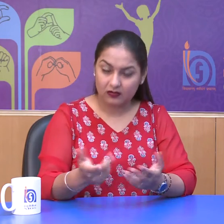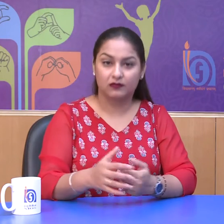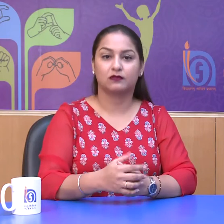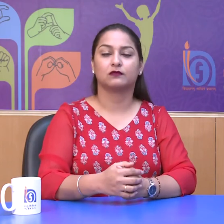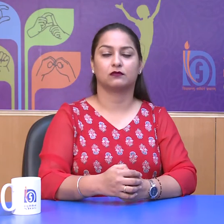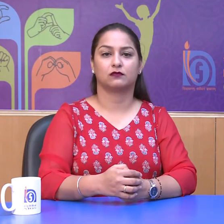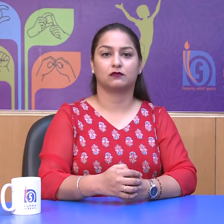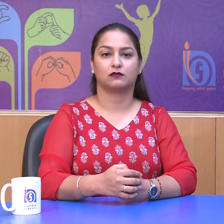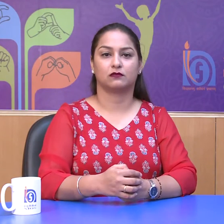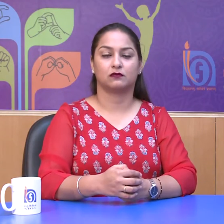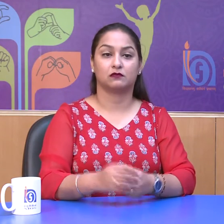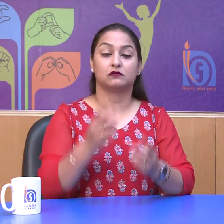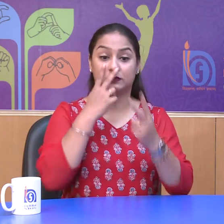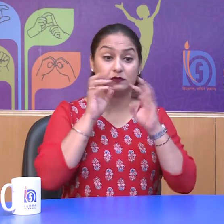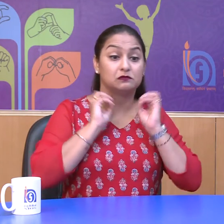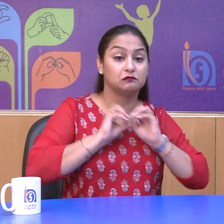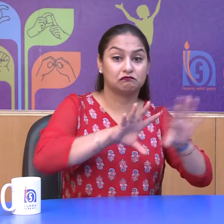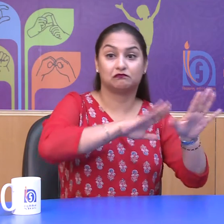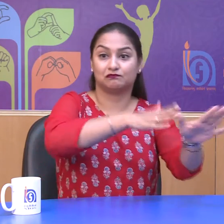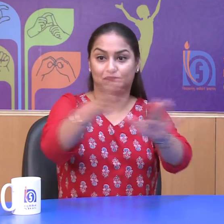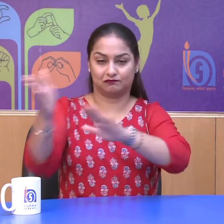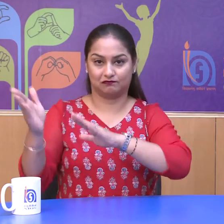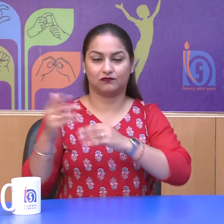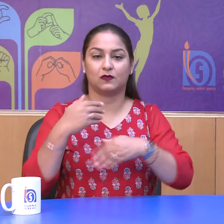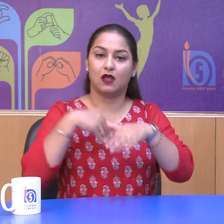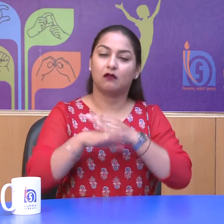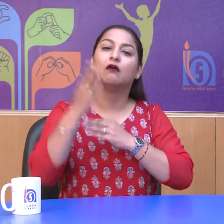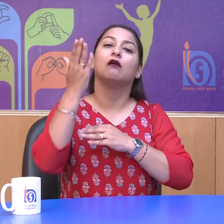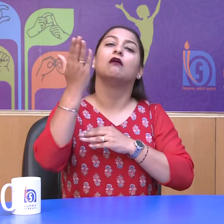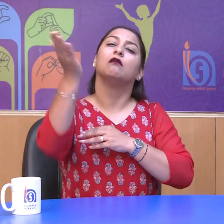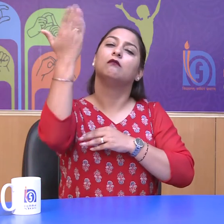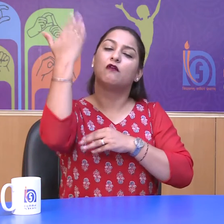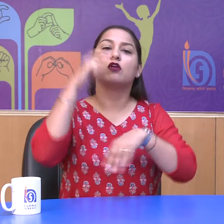or expositions of the earlier treatises.